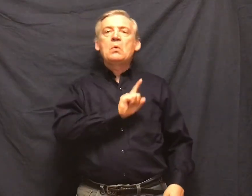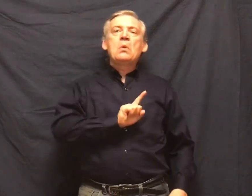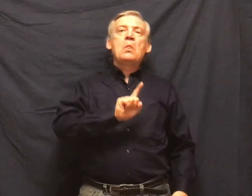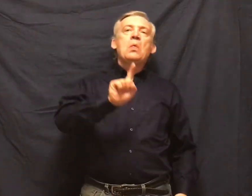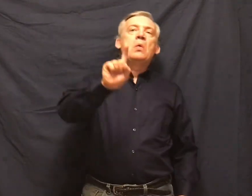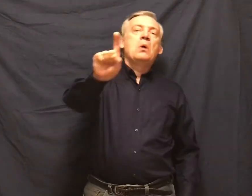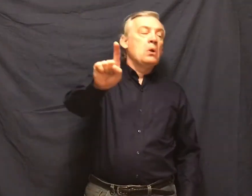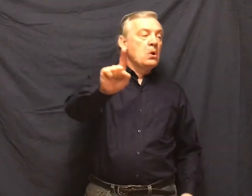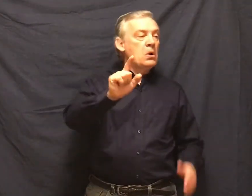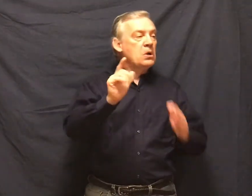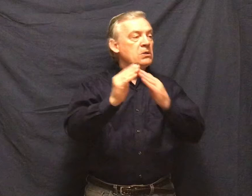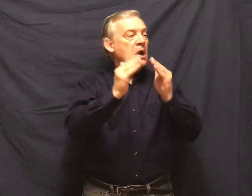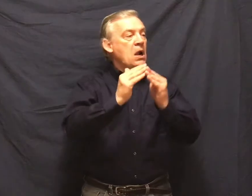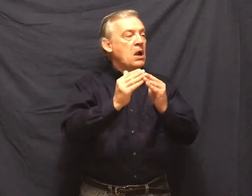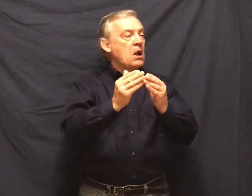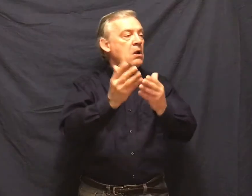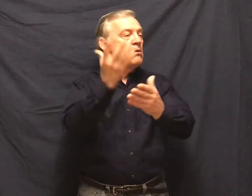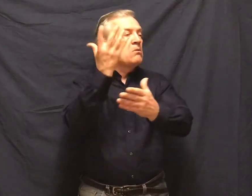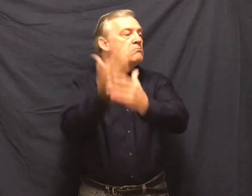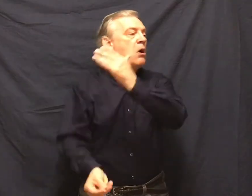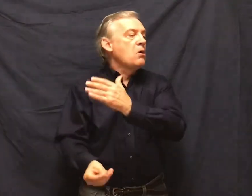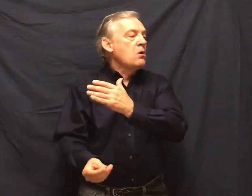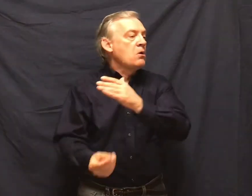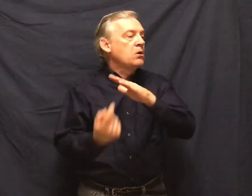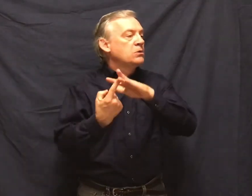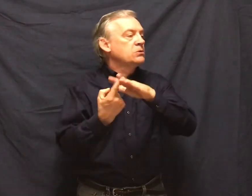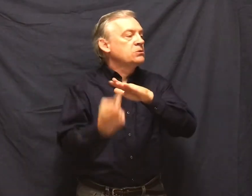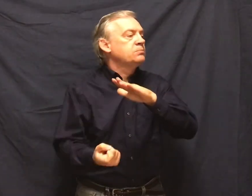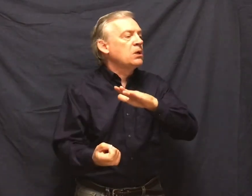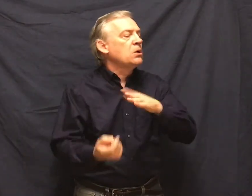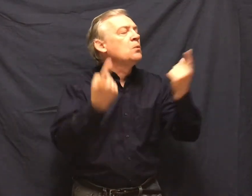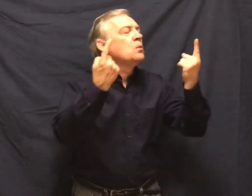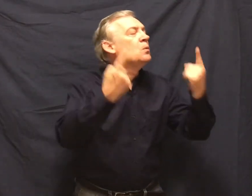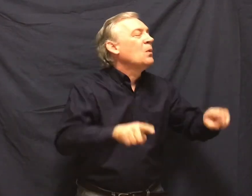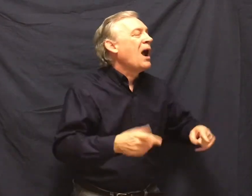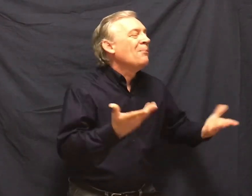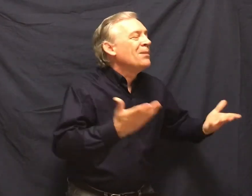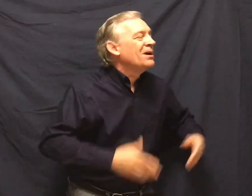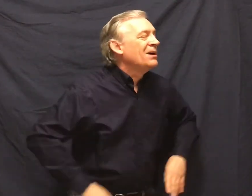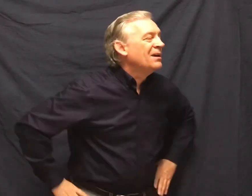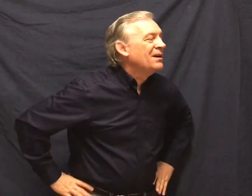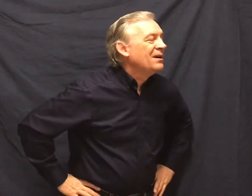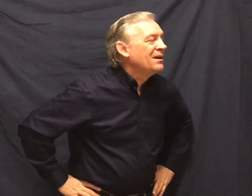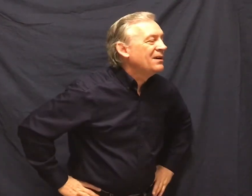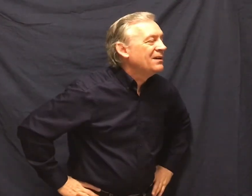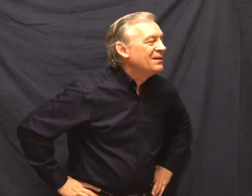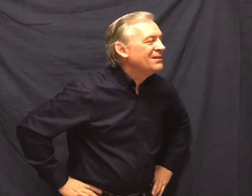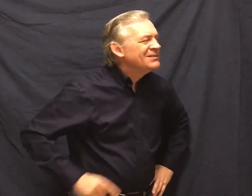more. Crooks pressed forward some kind of private victory. Just suppose that, he repeated.